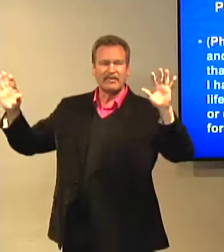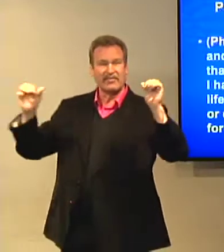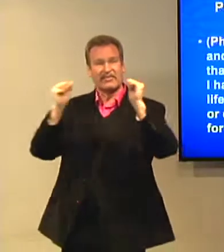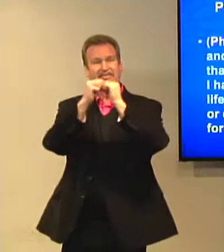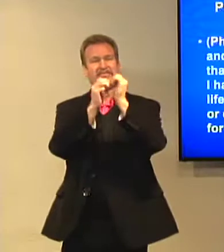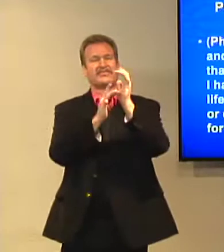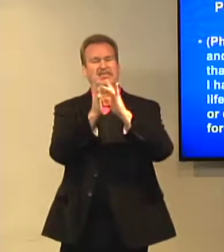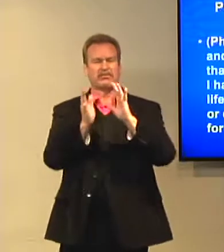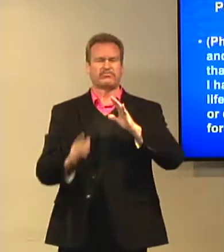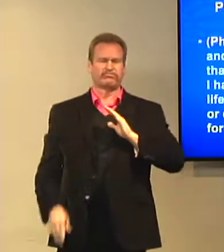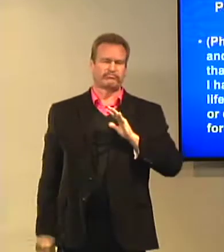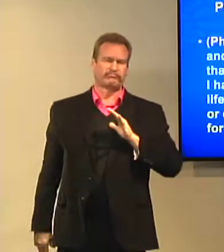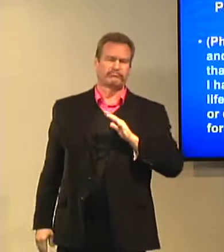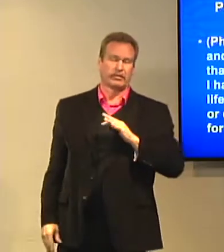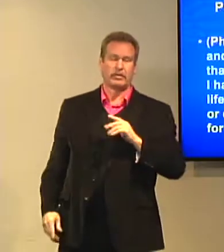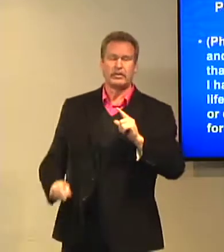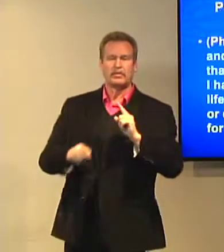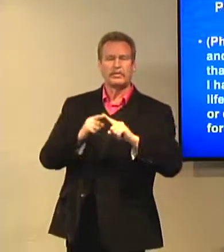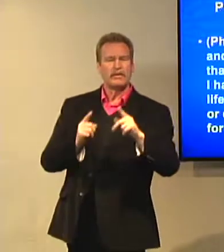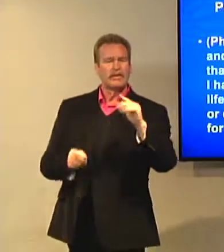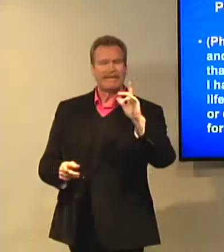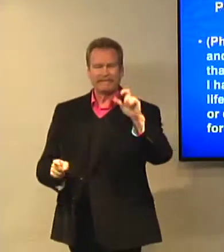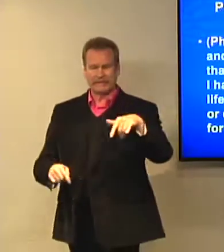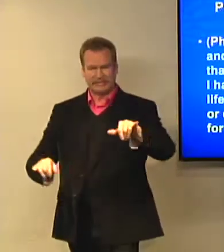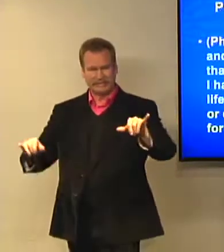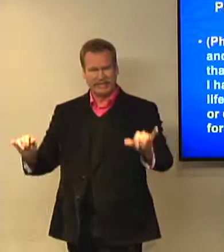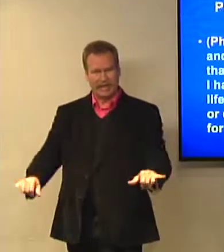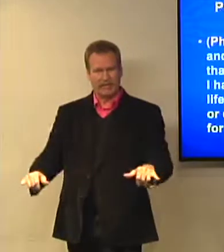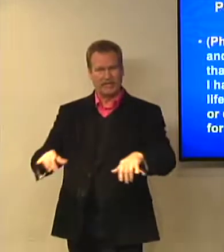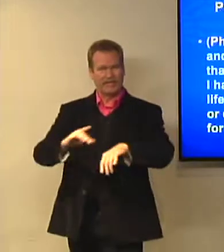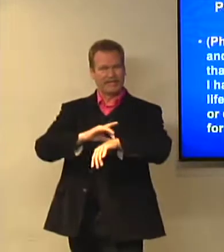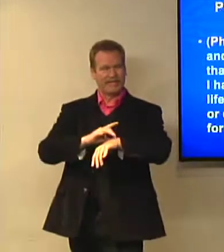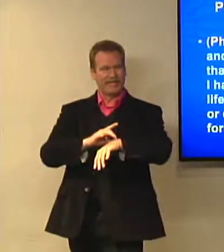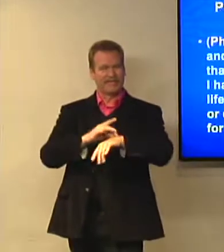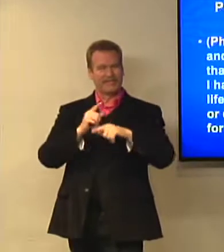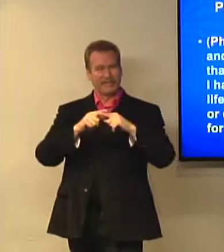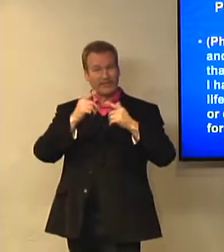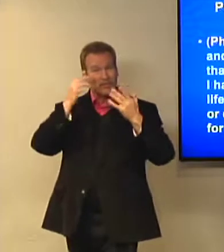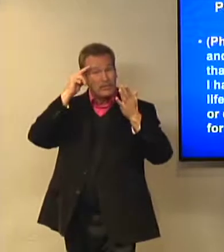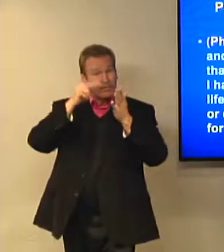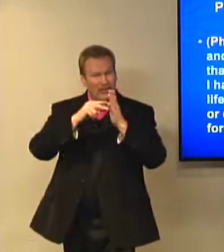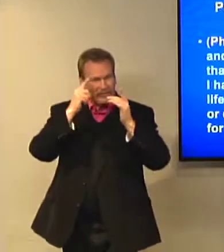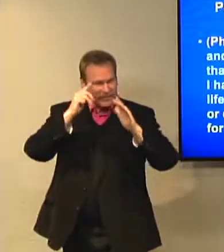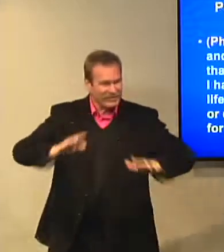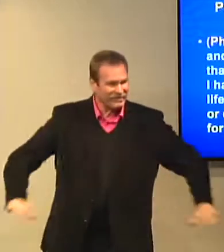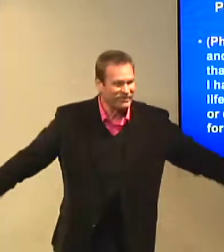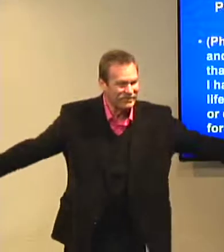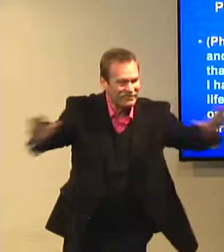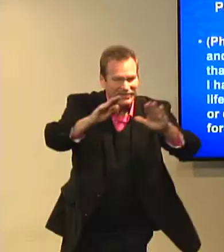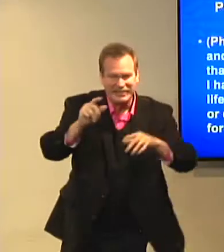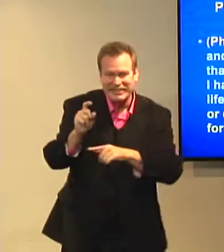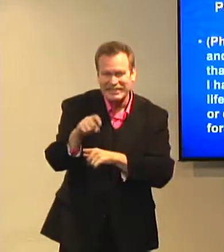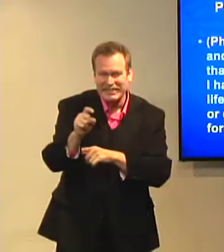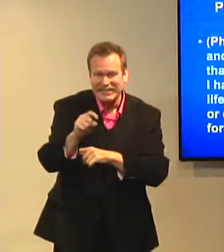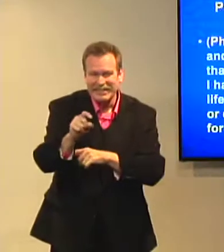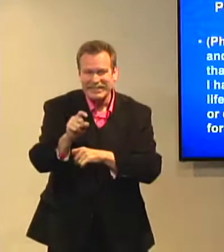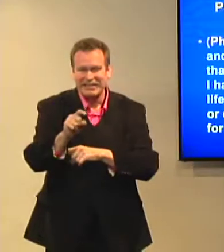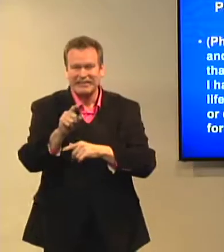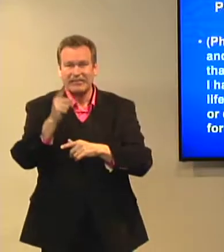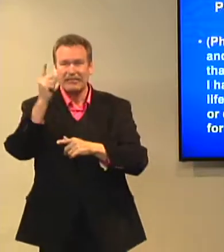with sin. But when we die, everything is good. We don't have to stay on earth. It means that we